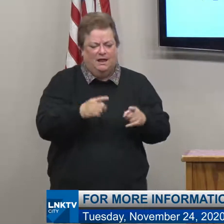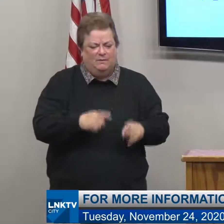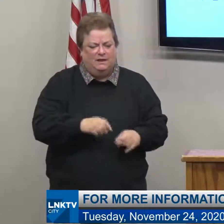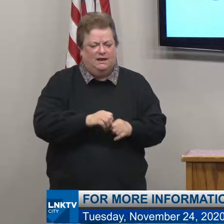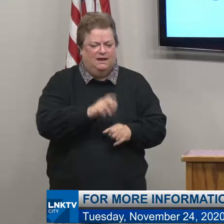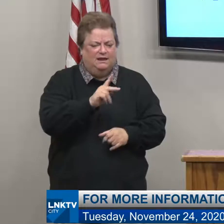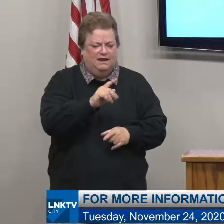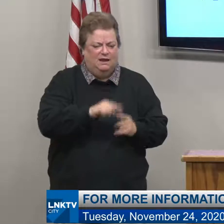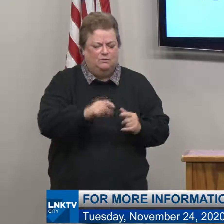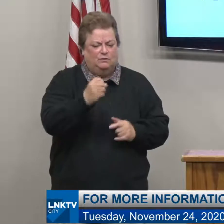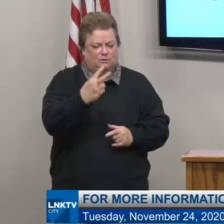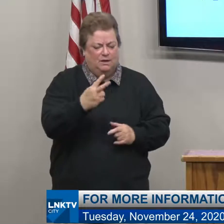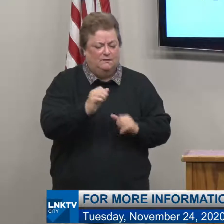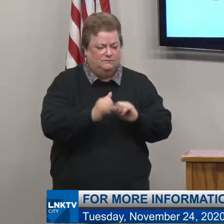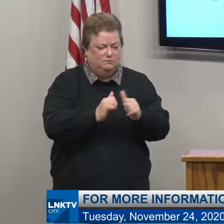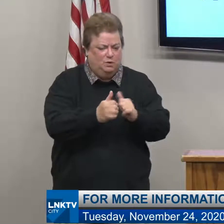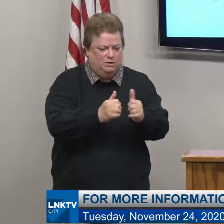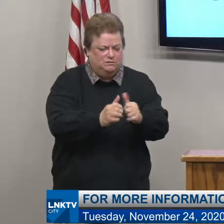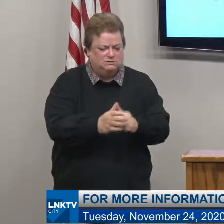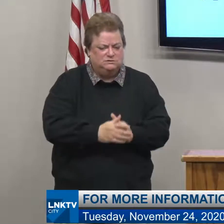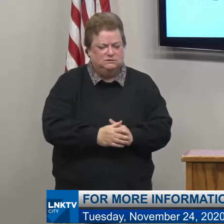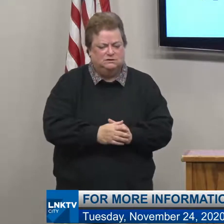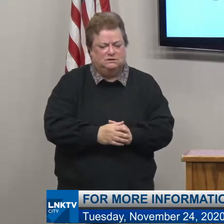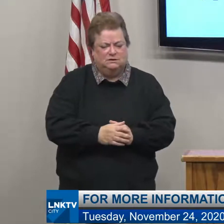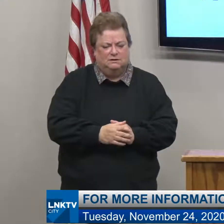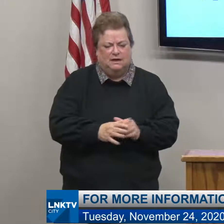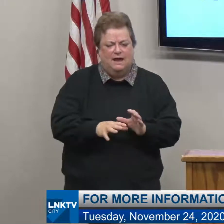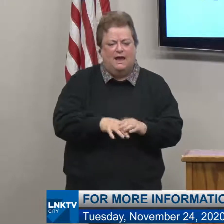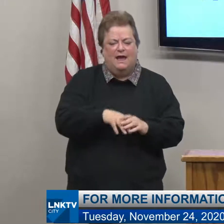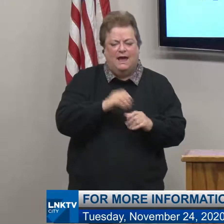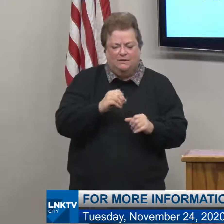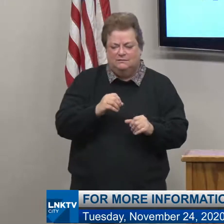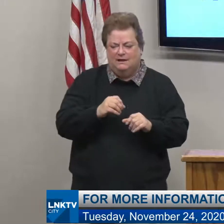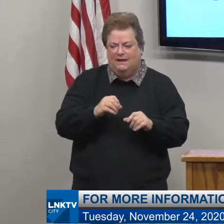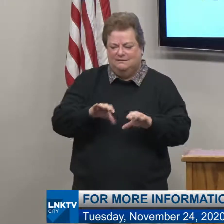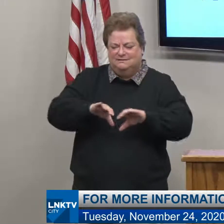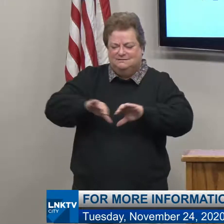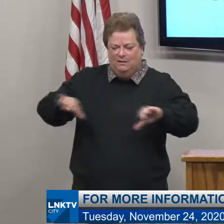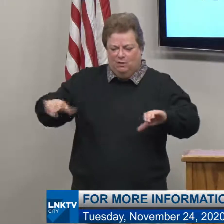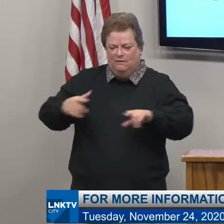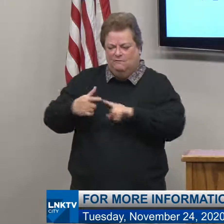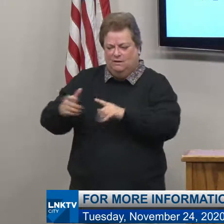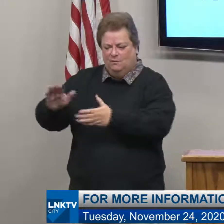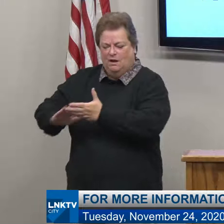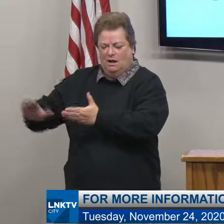club sports and team sports outside of a collegiate setting.